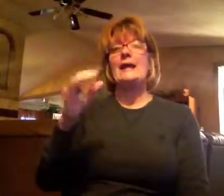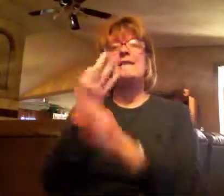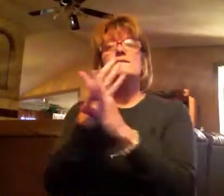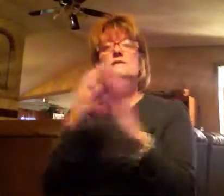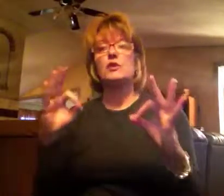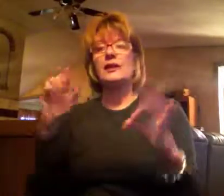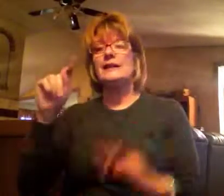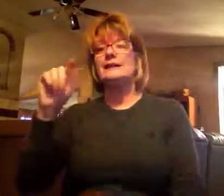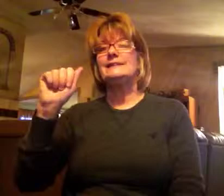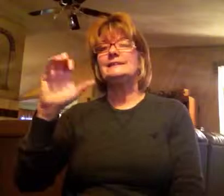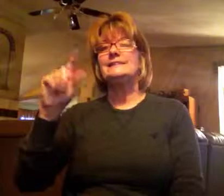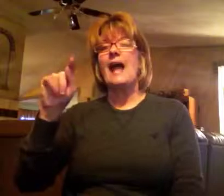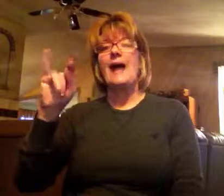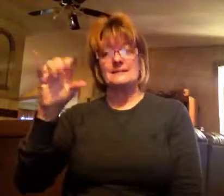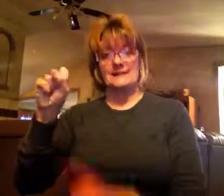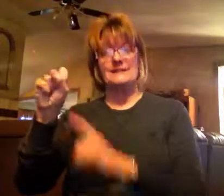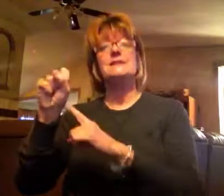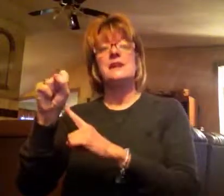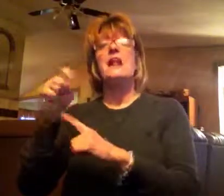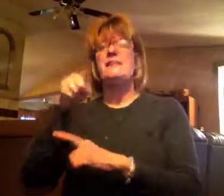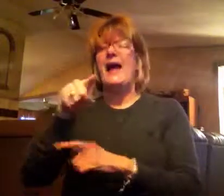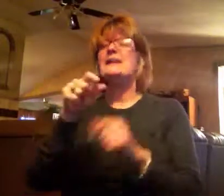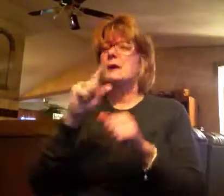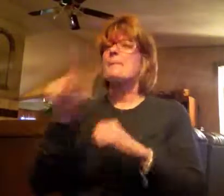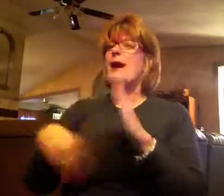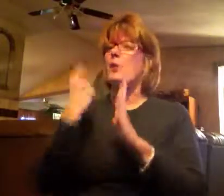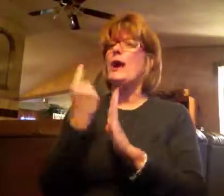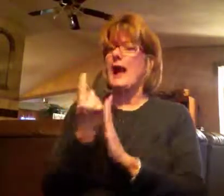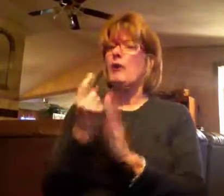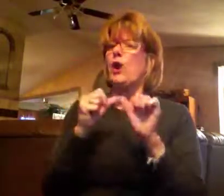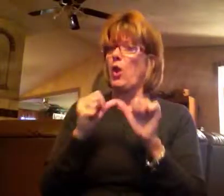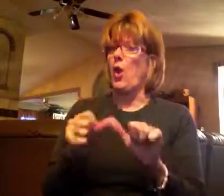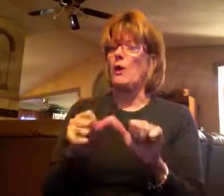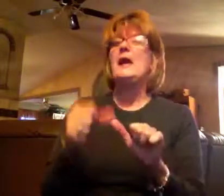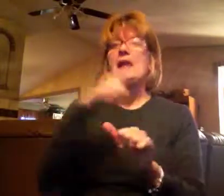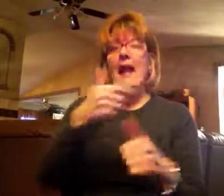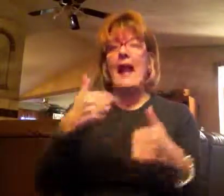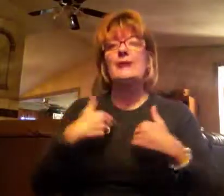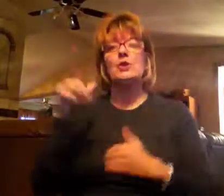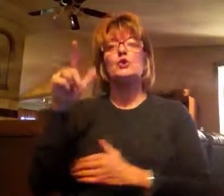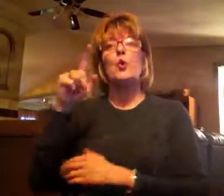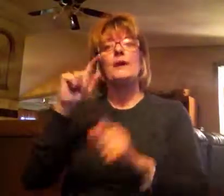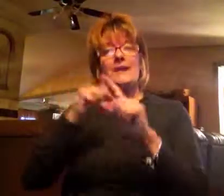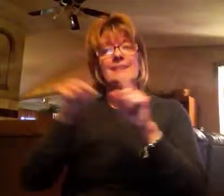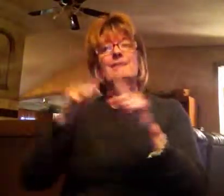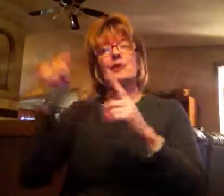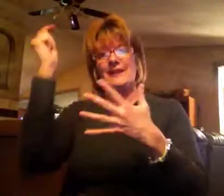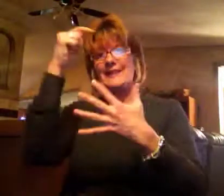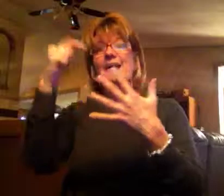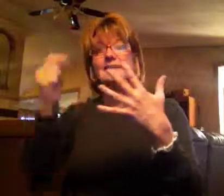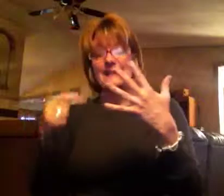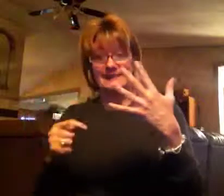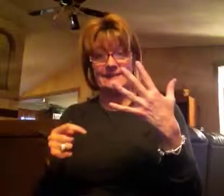long, and it contains 21 other techniques. This was just one technique. It contains 21 other